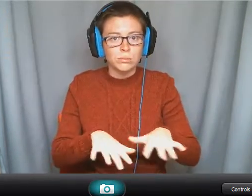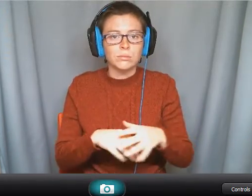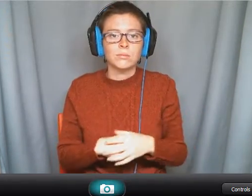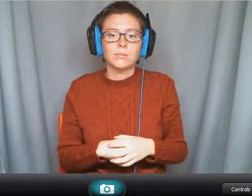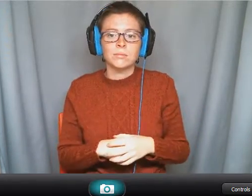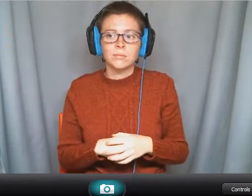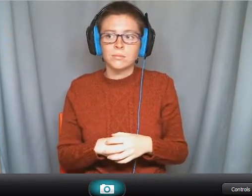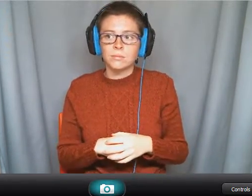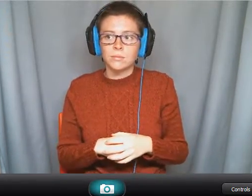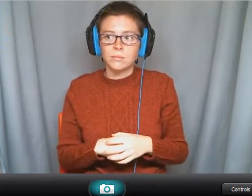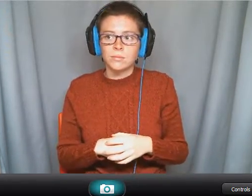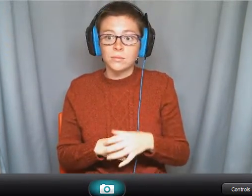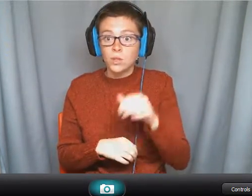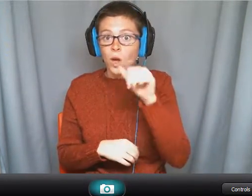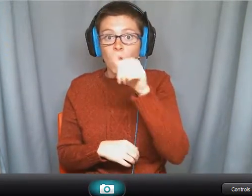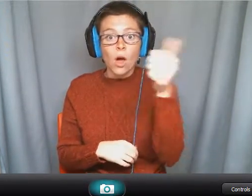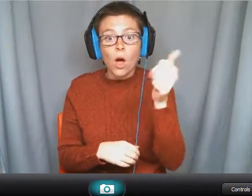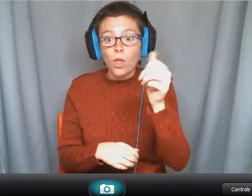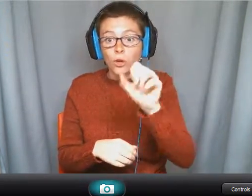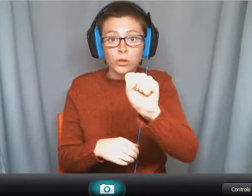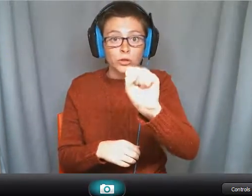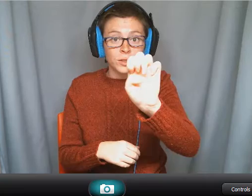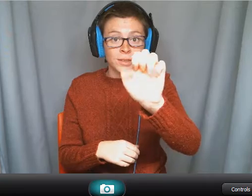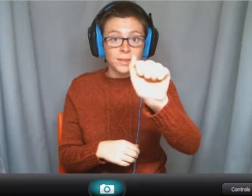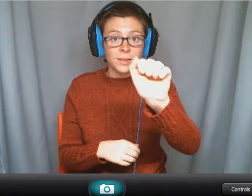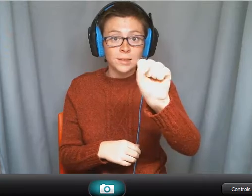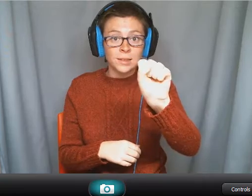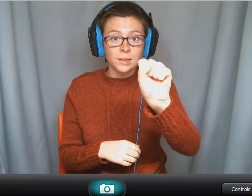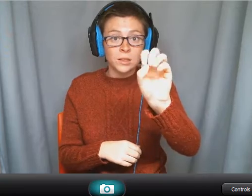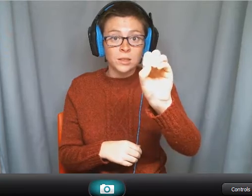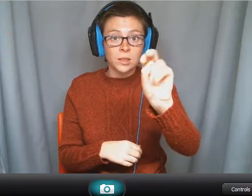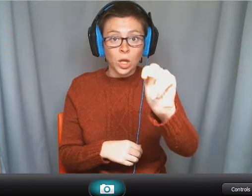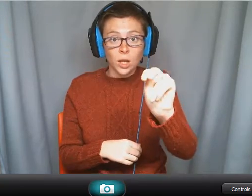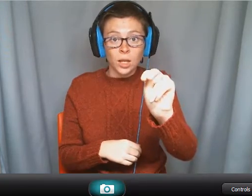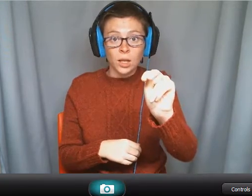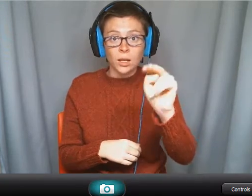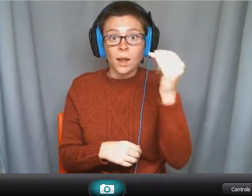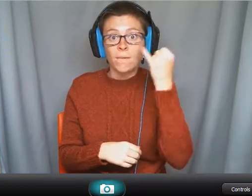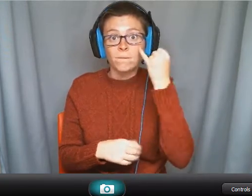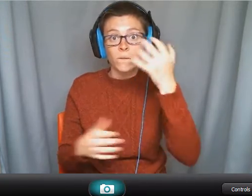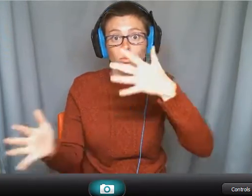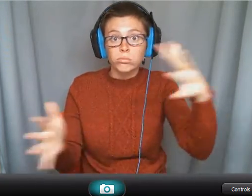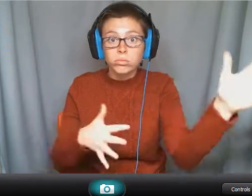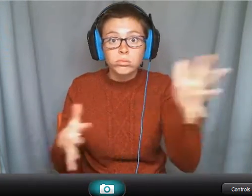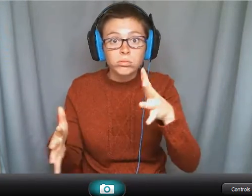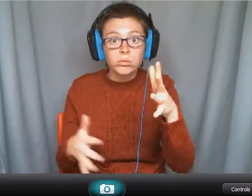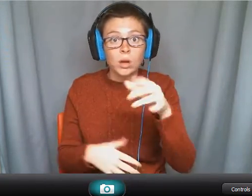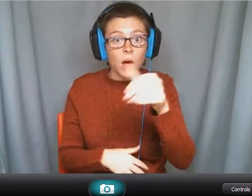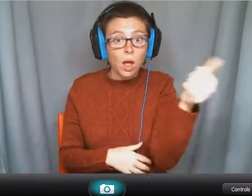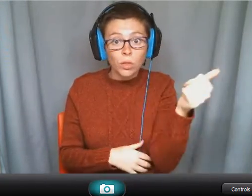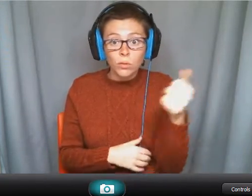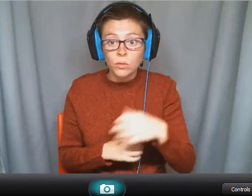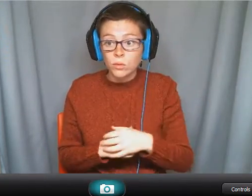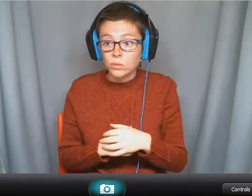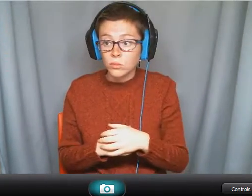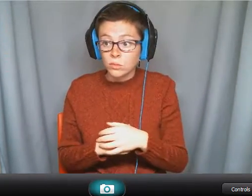really windy? Spring. Yes. What does the wind in the springtime